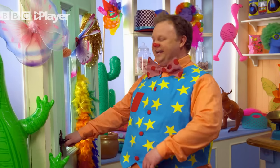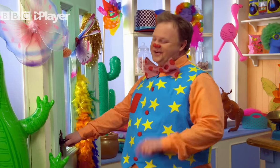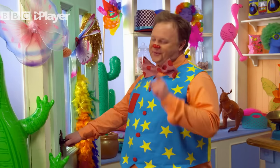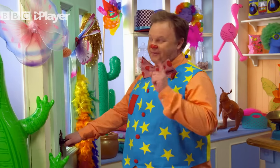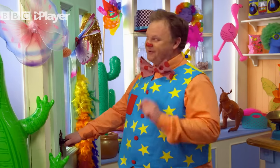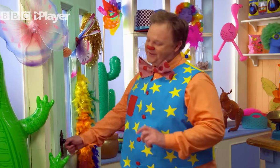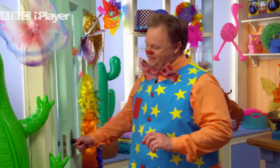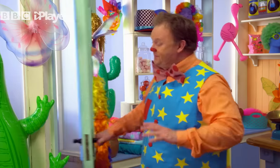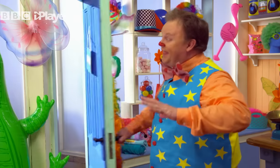One more.